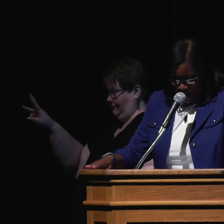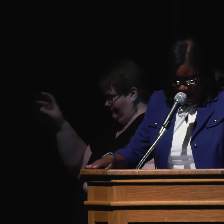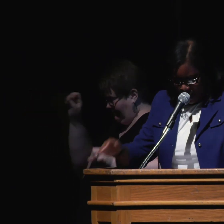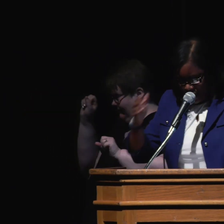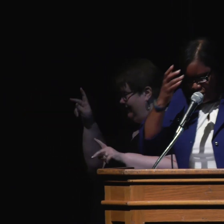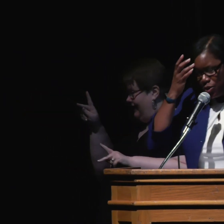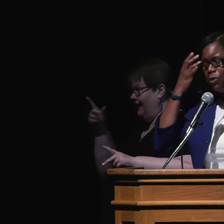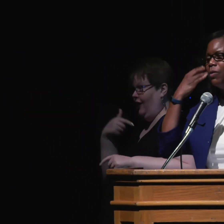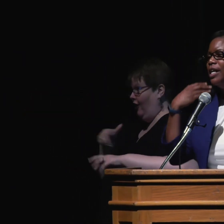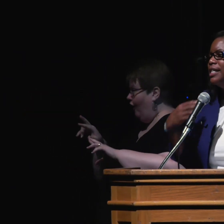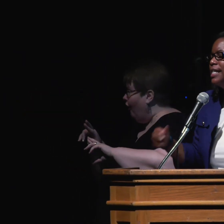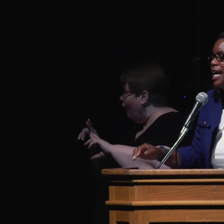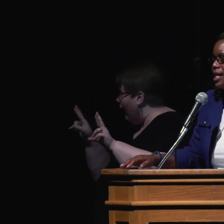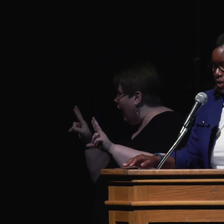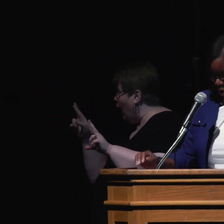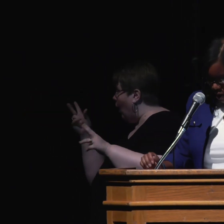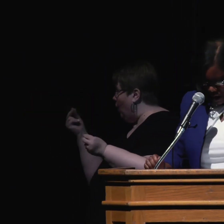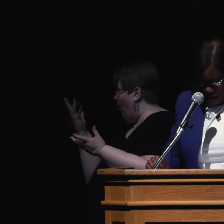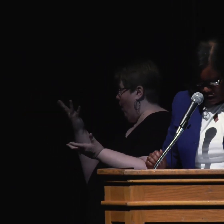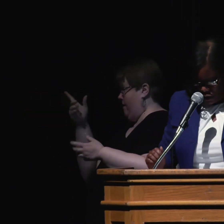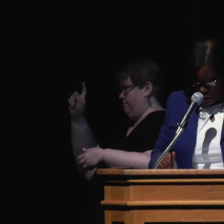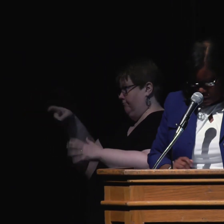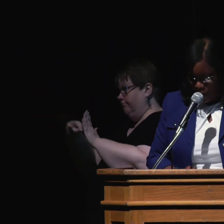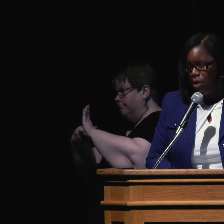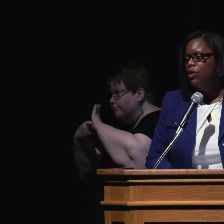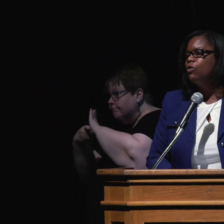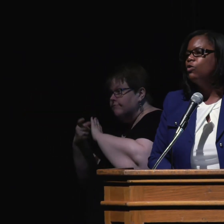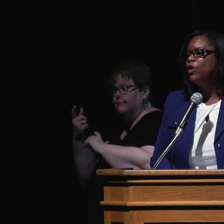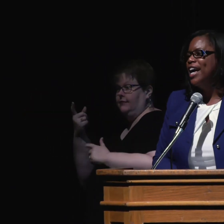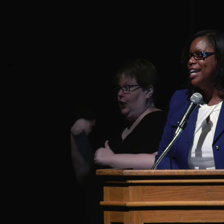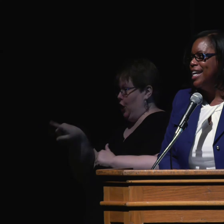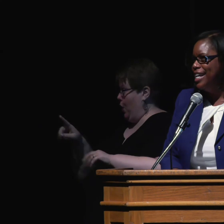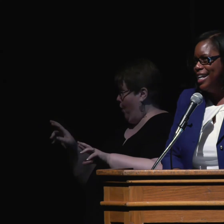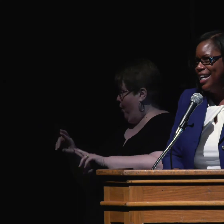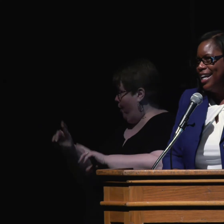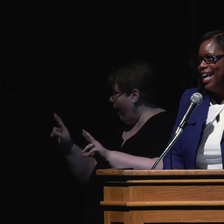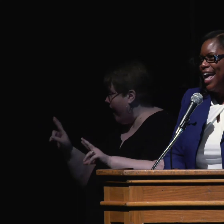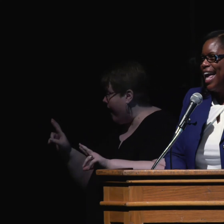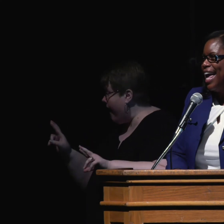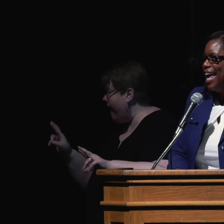Are we ready to do what it takes? Are you ready